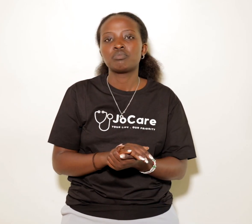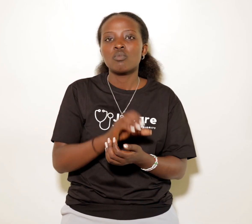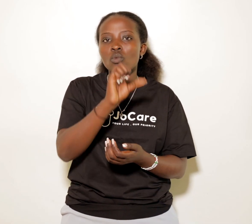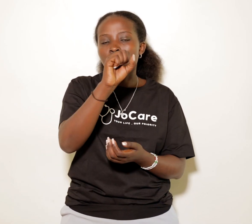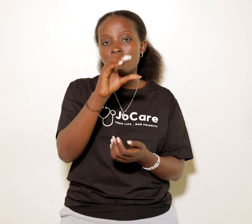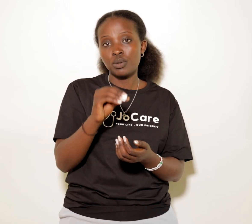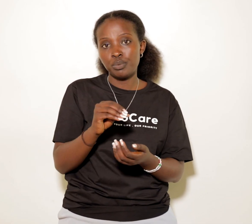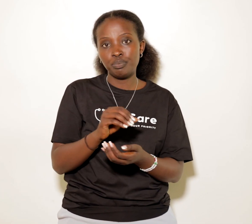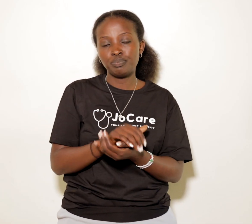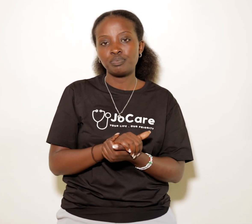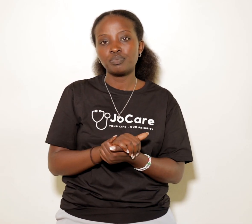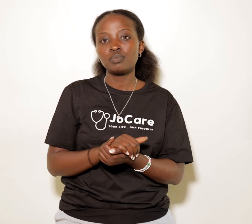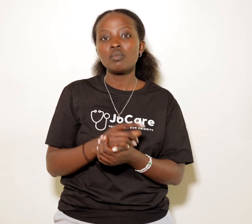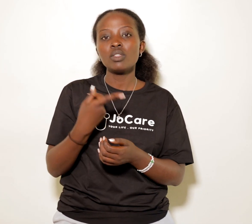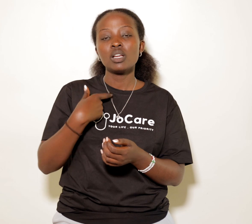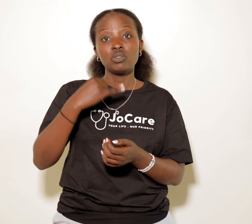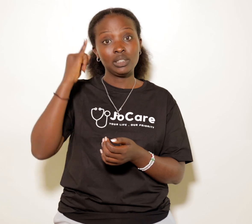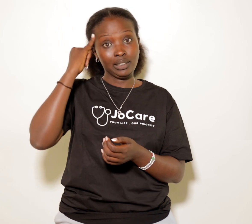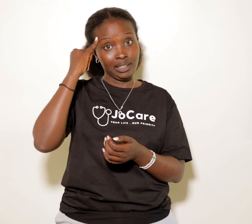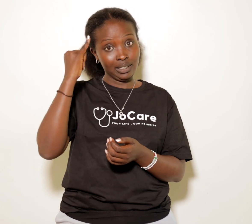So suppose that you are,